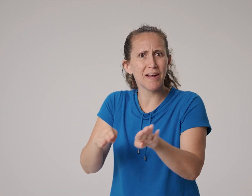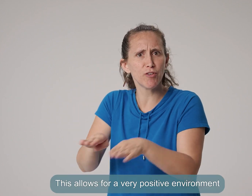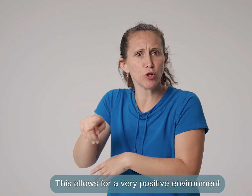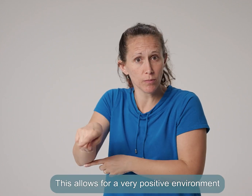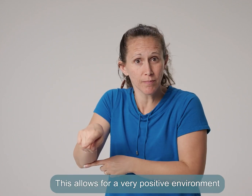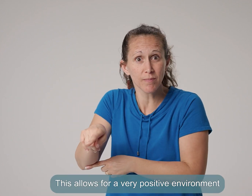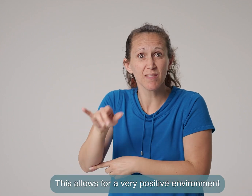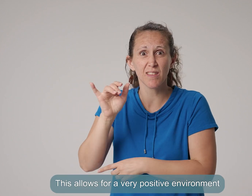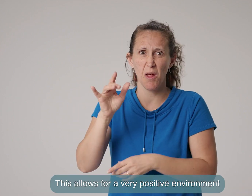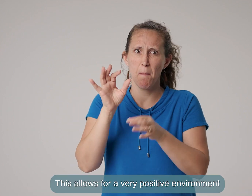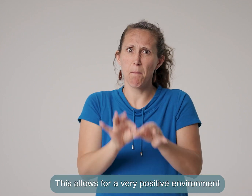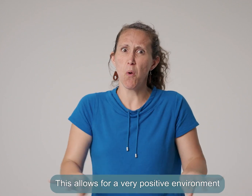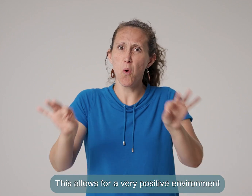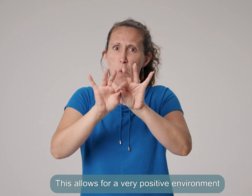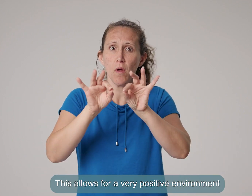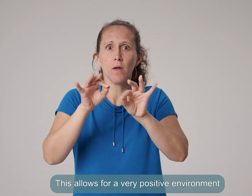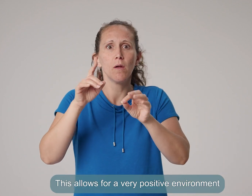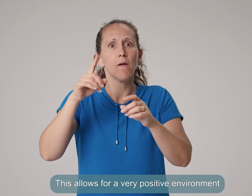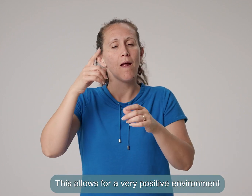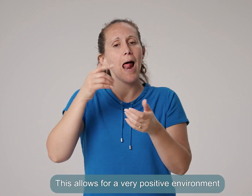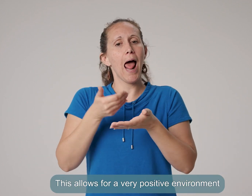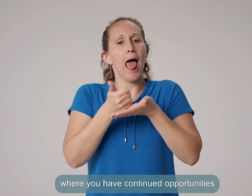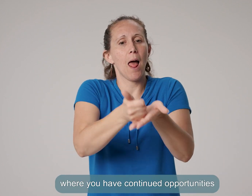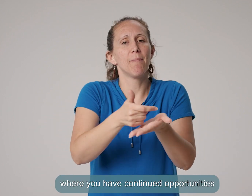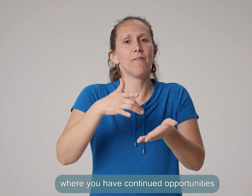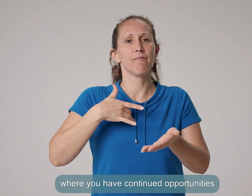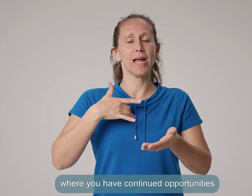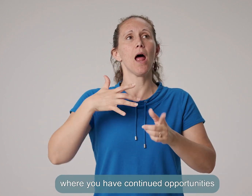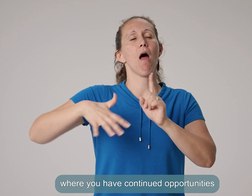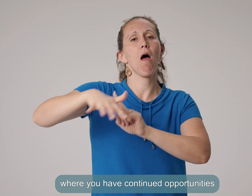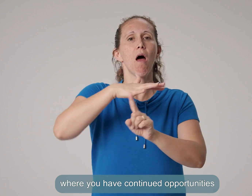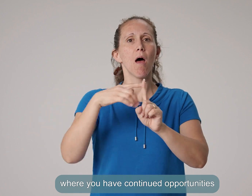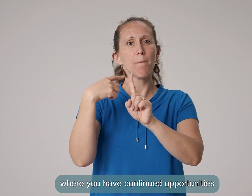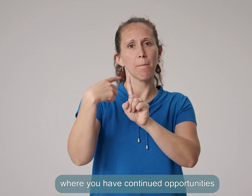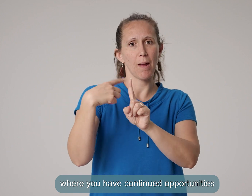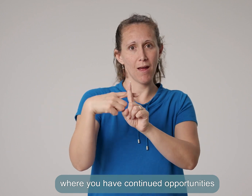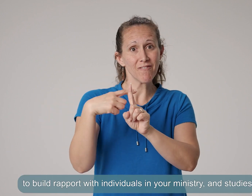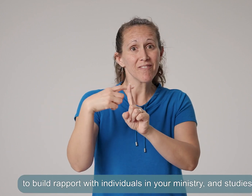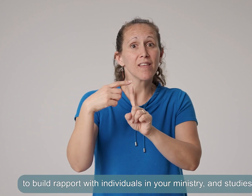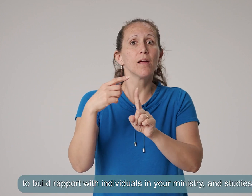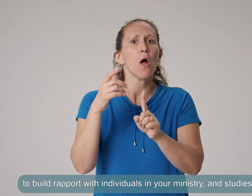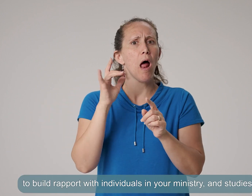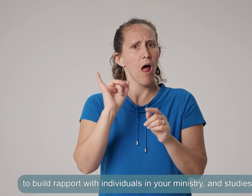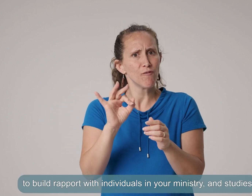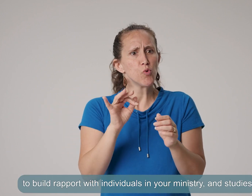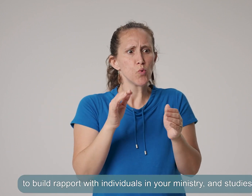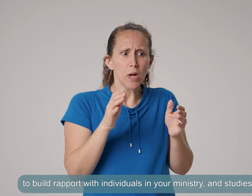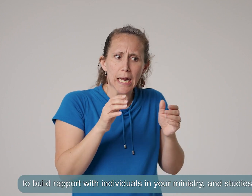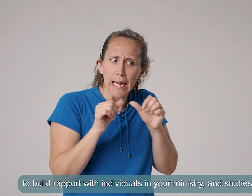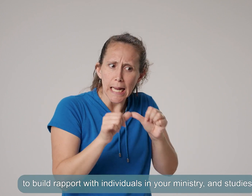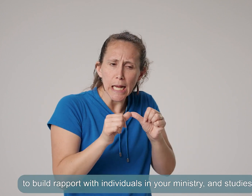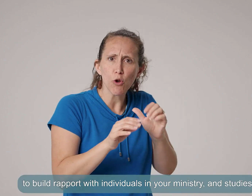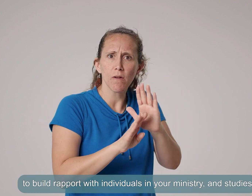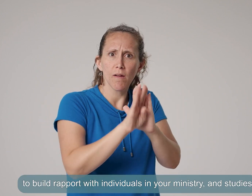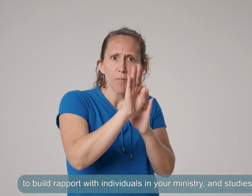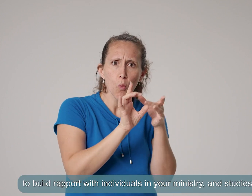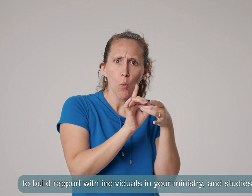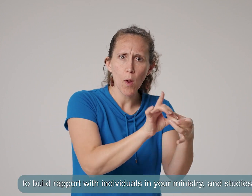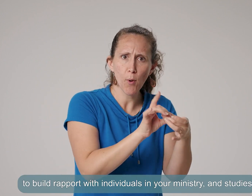This allows for a very positive environment where you have continued opportunities to build rapport with individuals in your ministry,